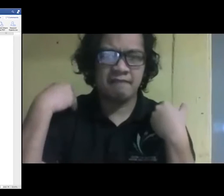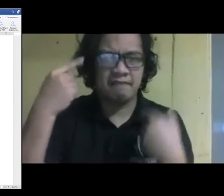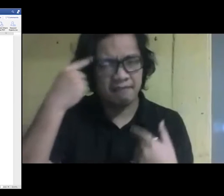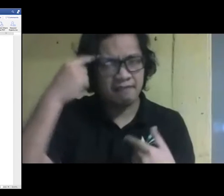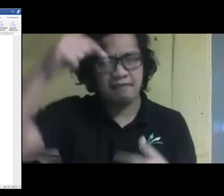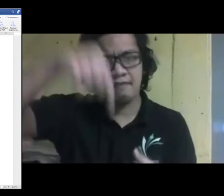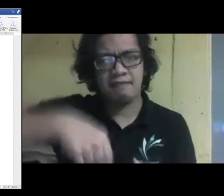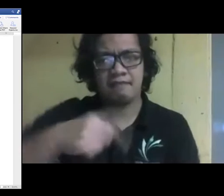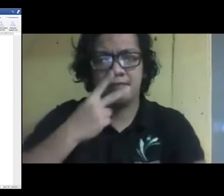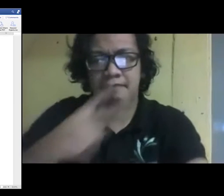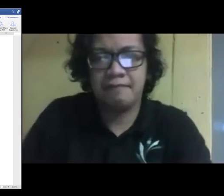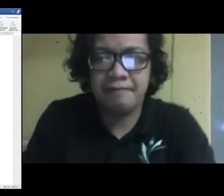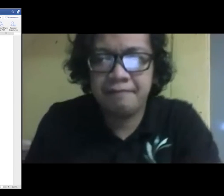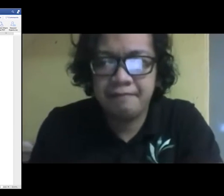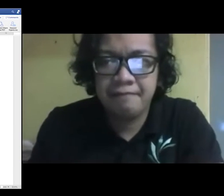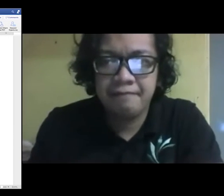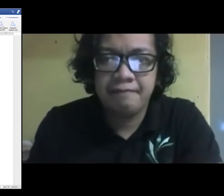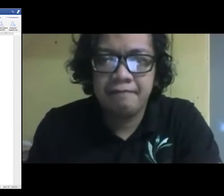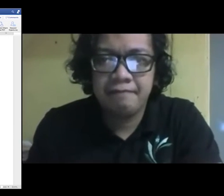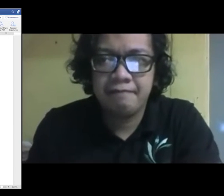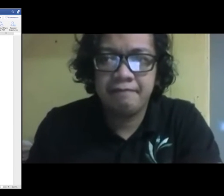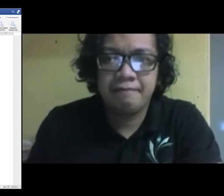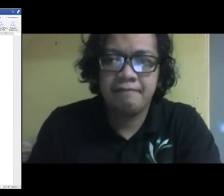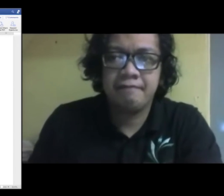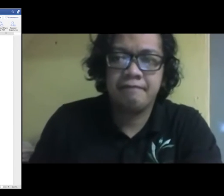You'll see it in the next examples.